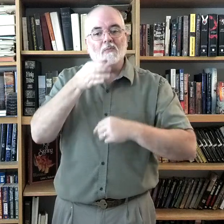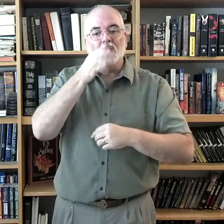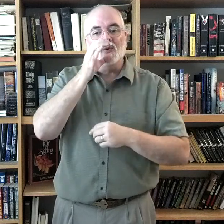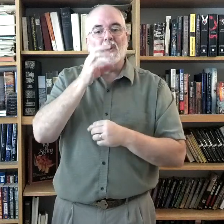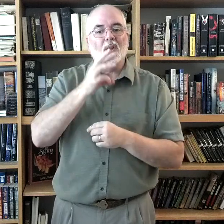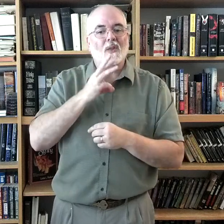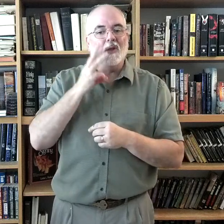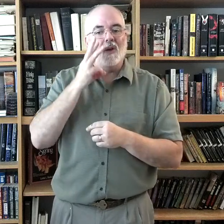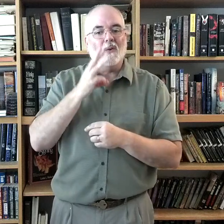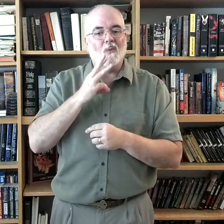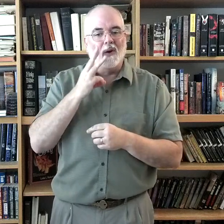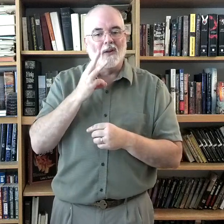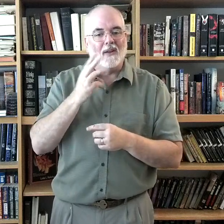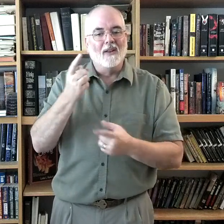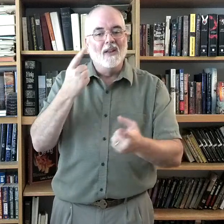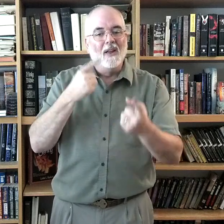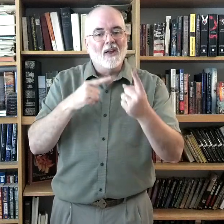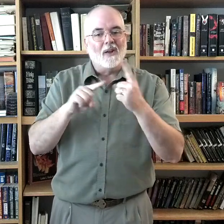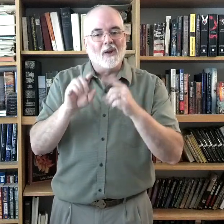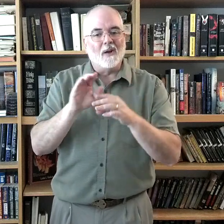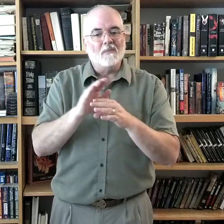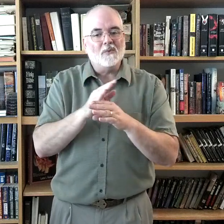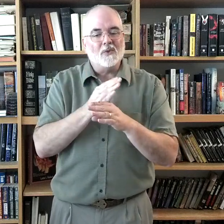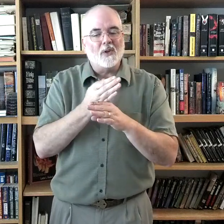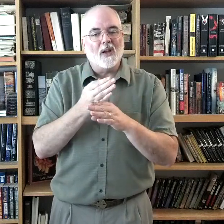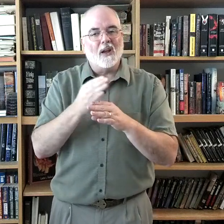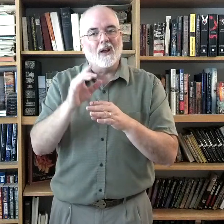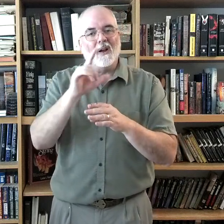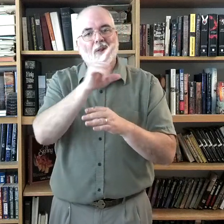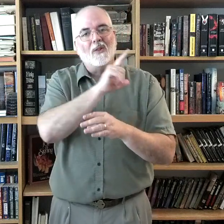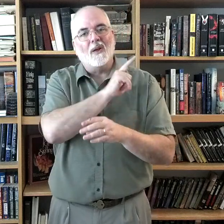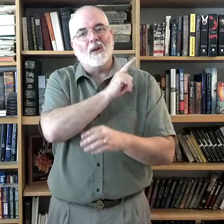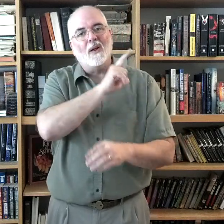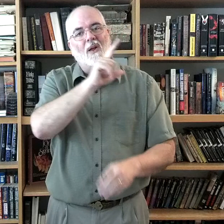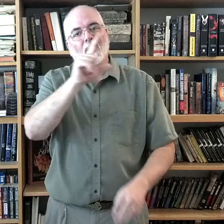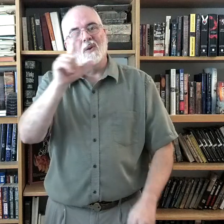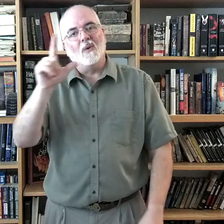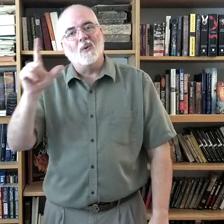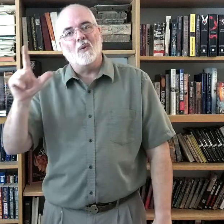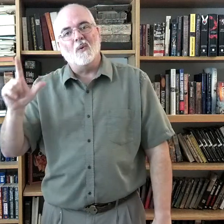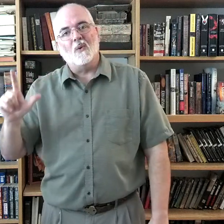drink the wine, come share the Lord.